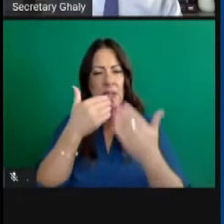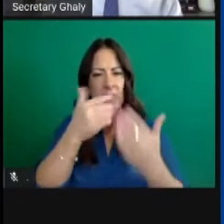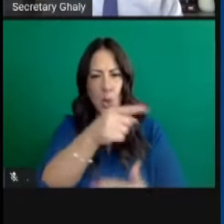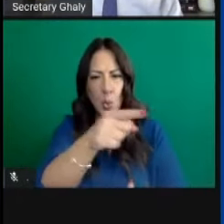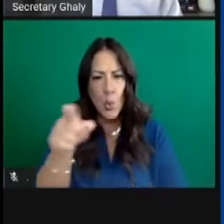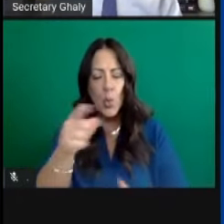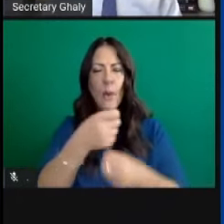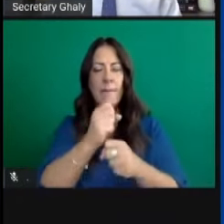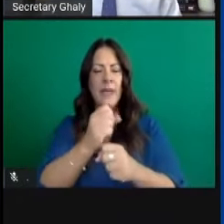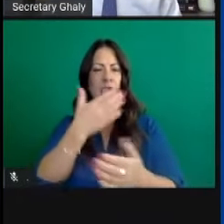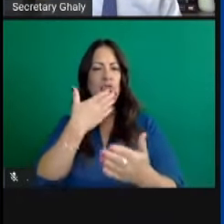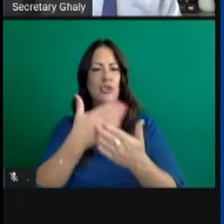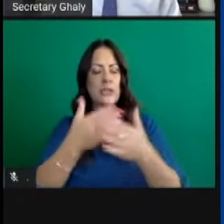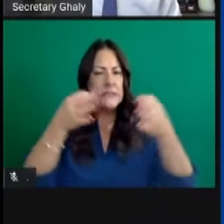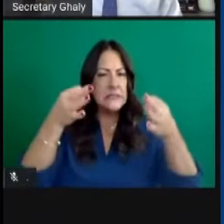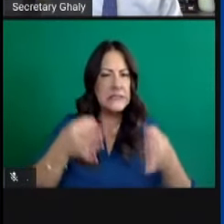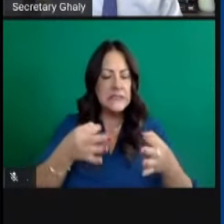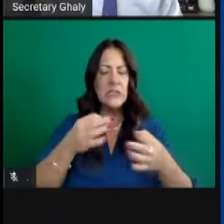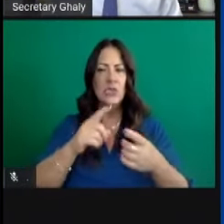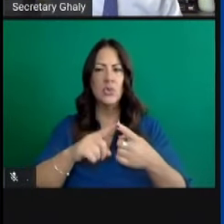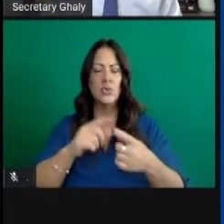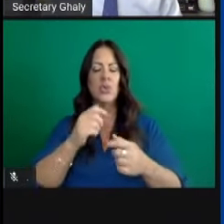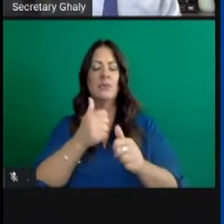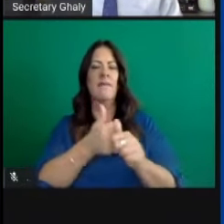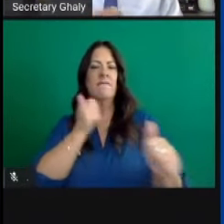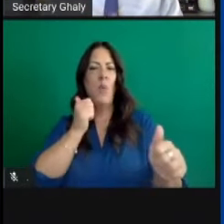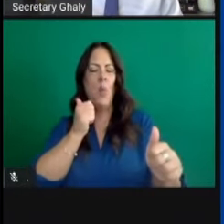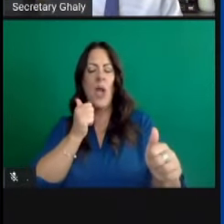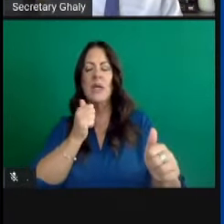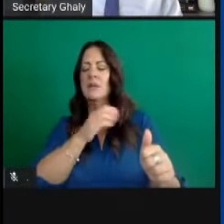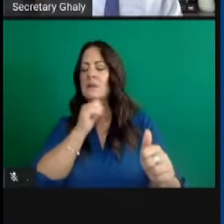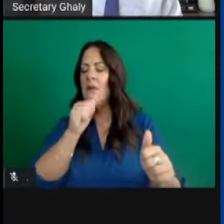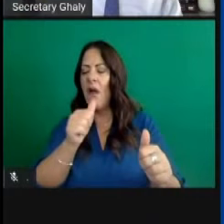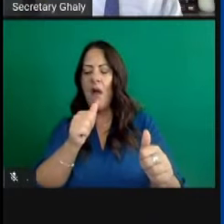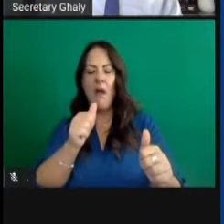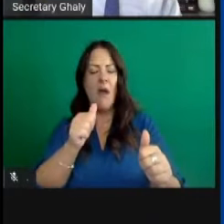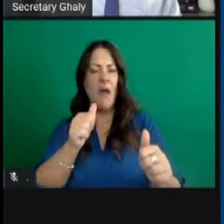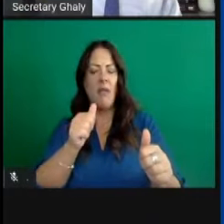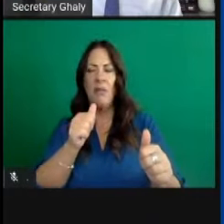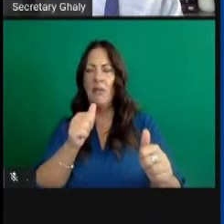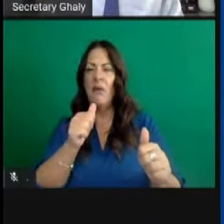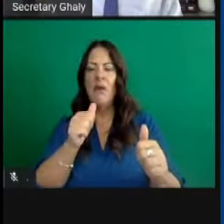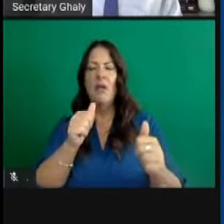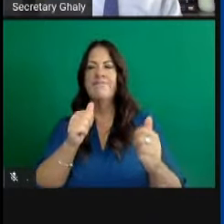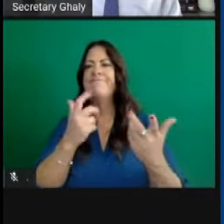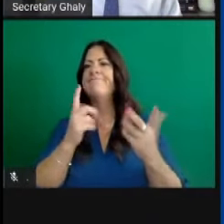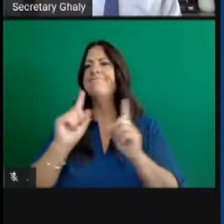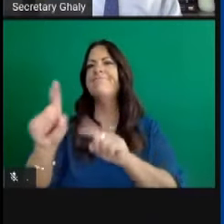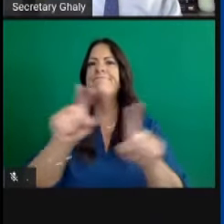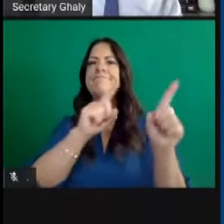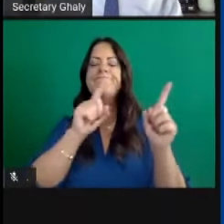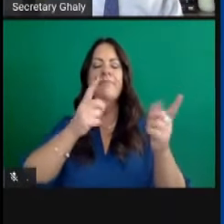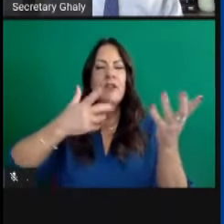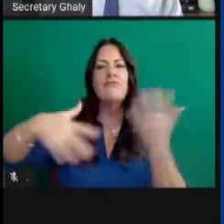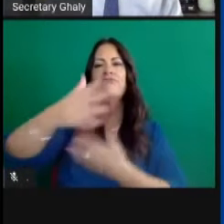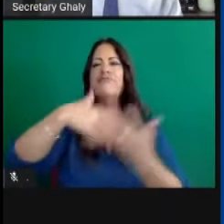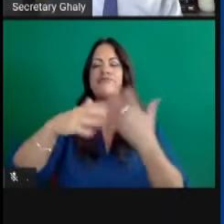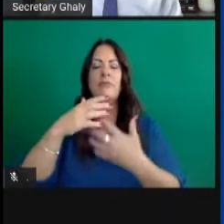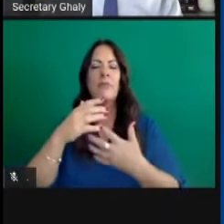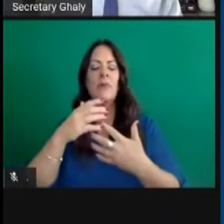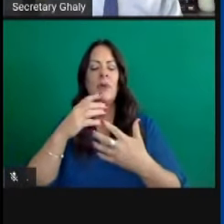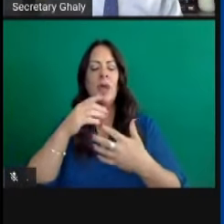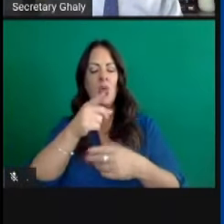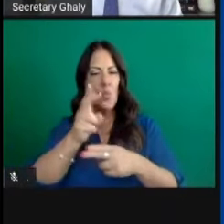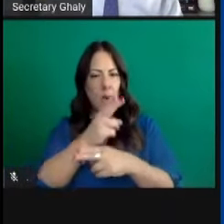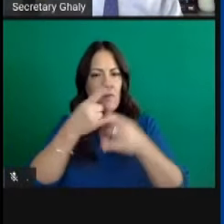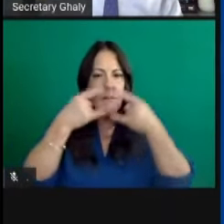basis to lower their risk and choose different things that you might forego or do in a modified way. But